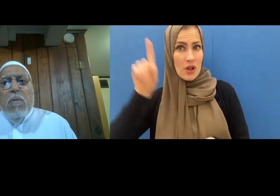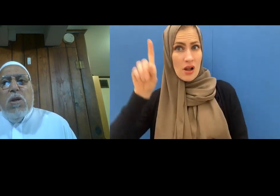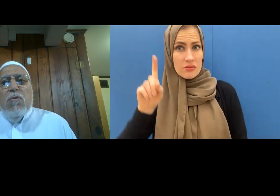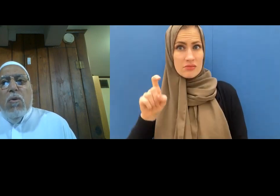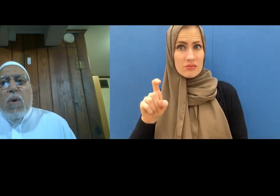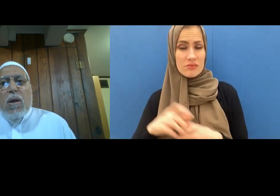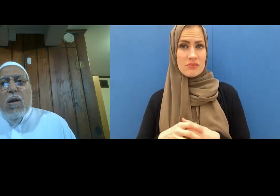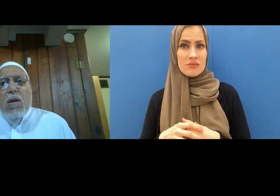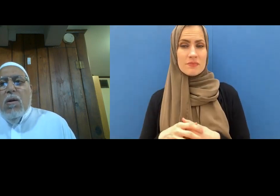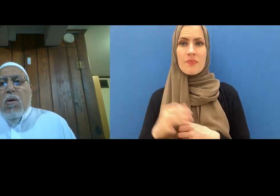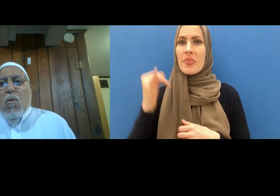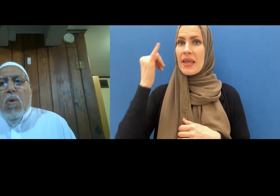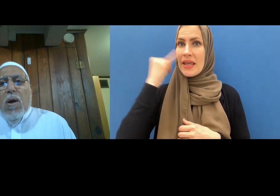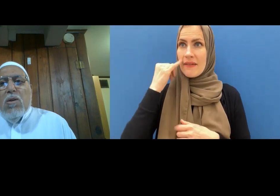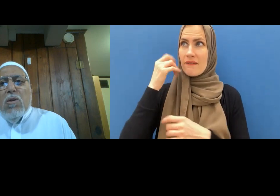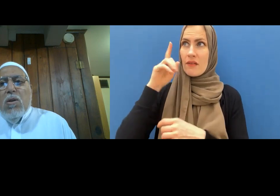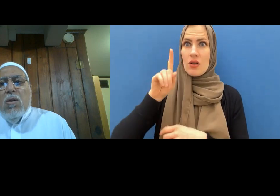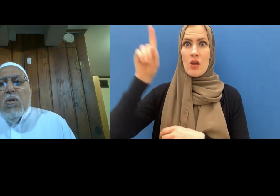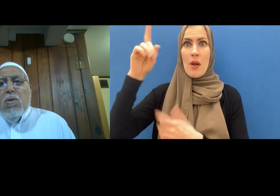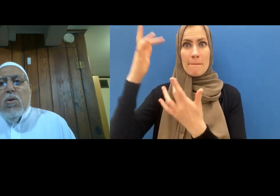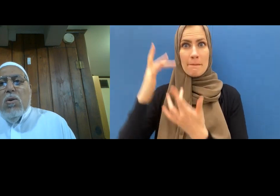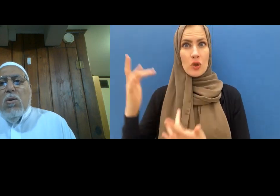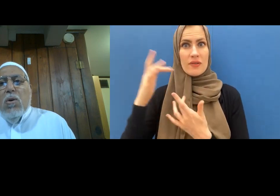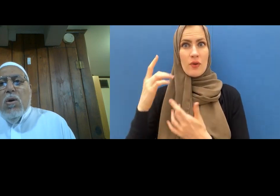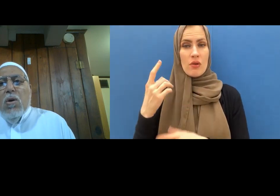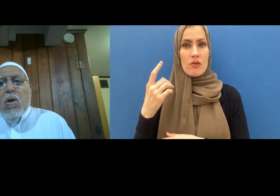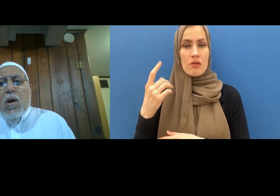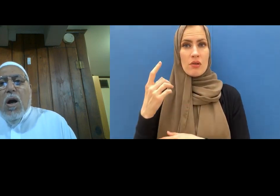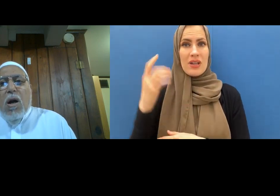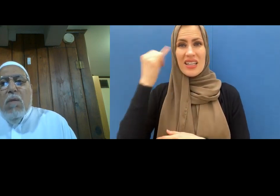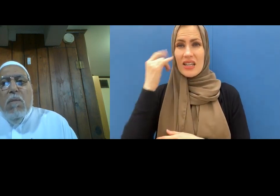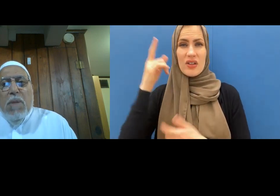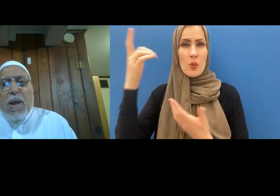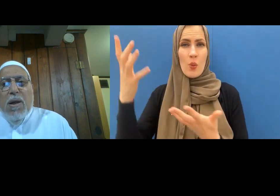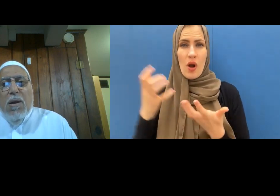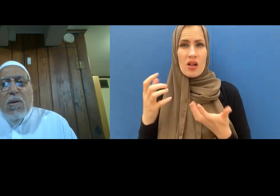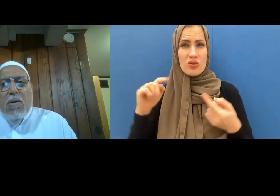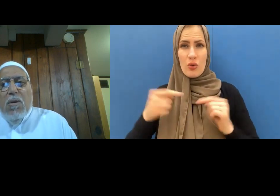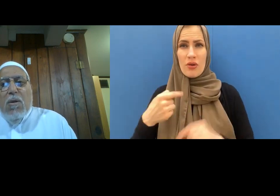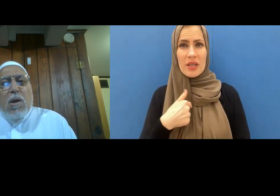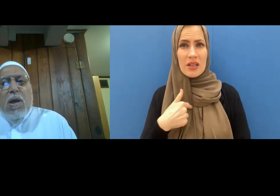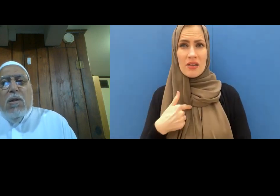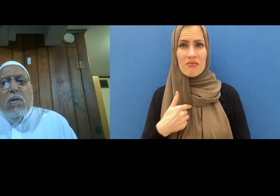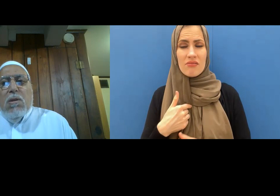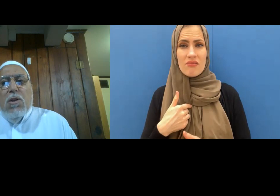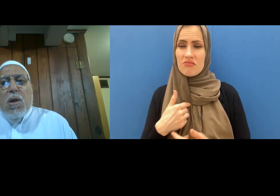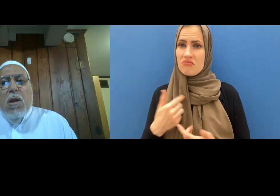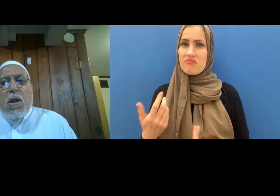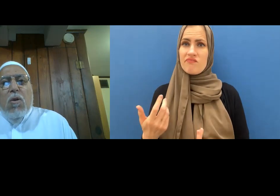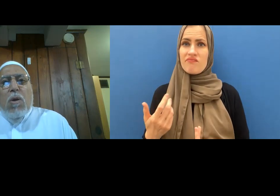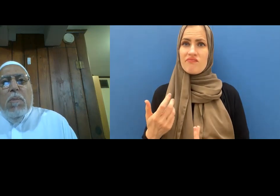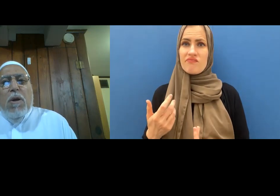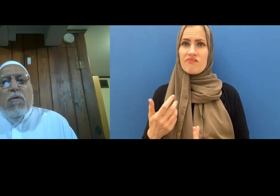If the merciful one wants to harm me, their